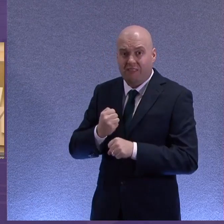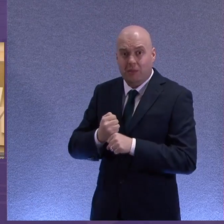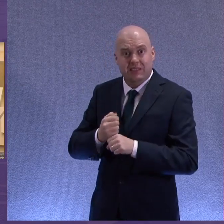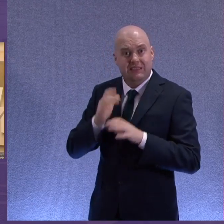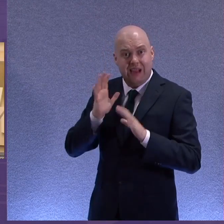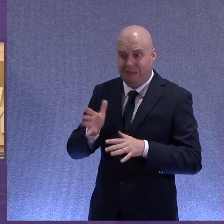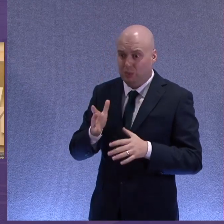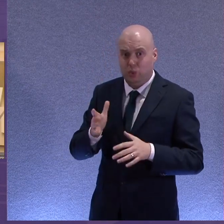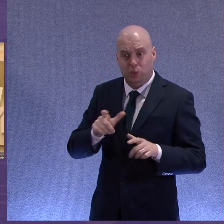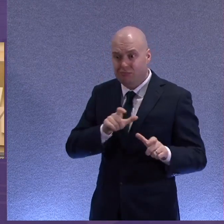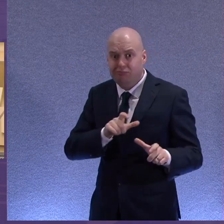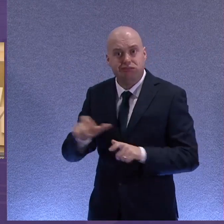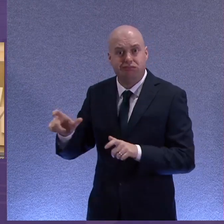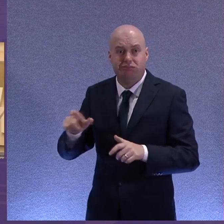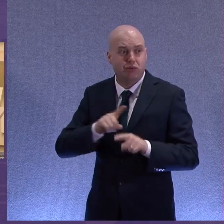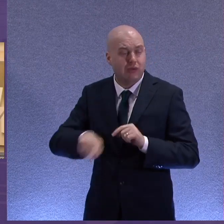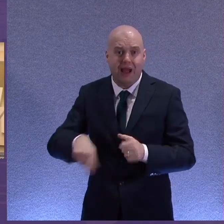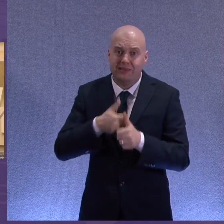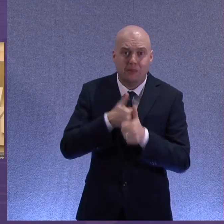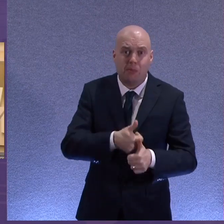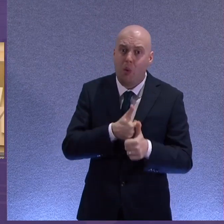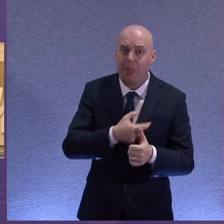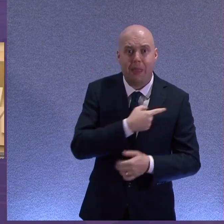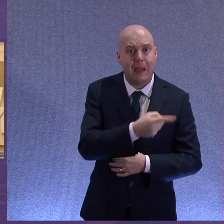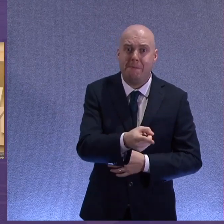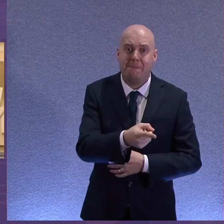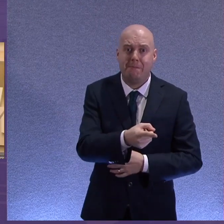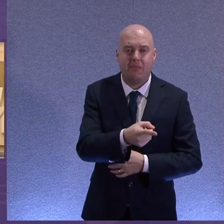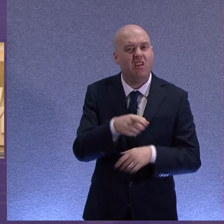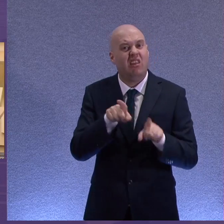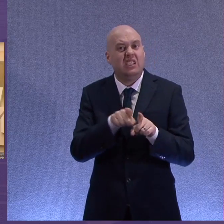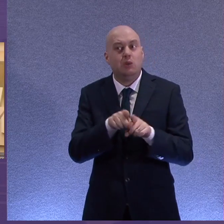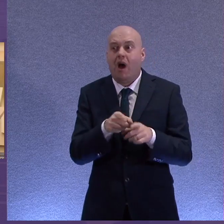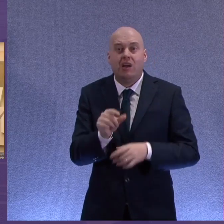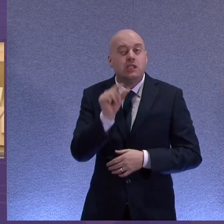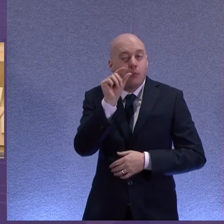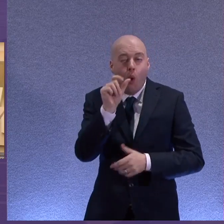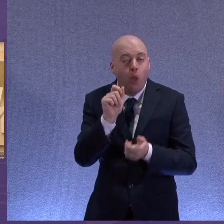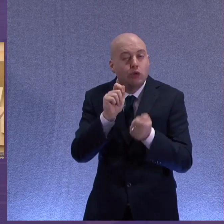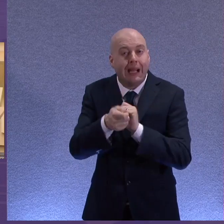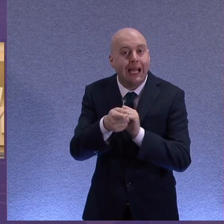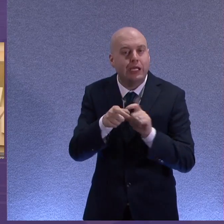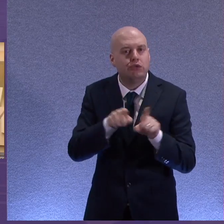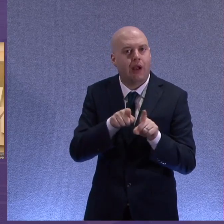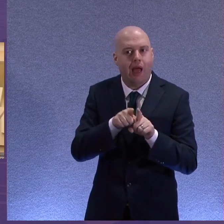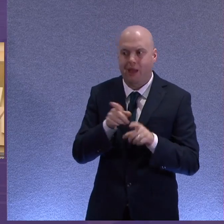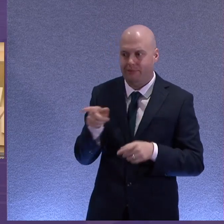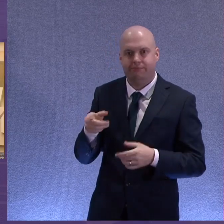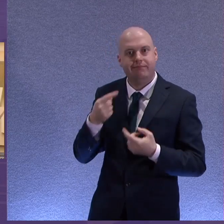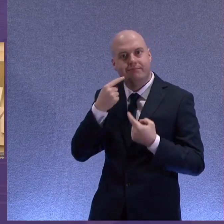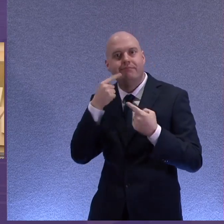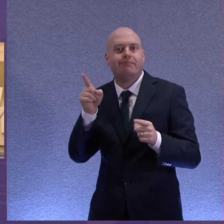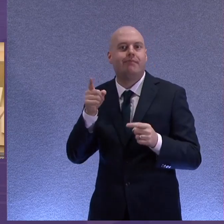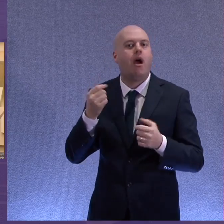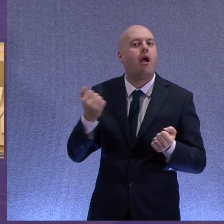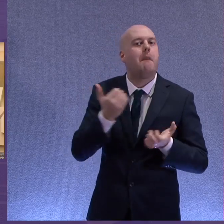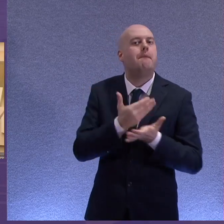why the car parking charge announcement that the Health Secretary has made is so important as part of that. There have